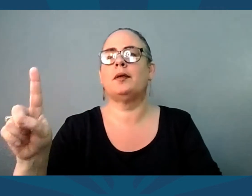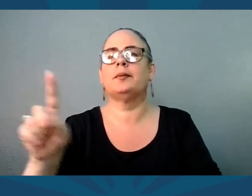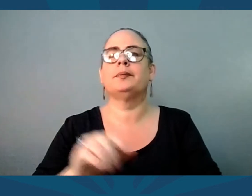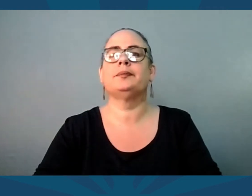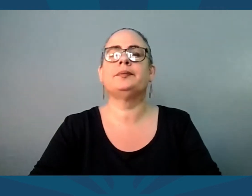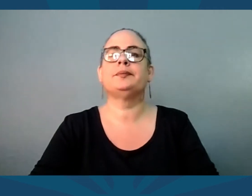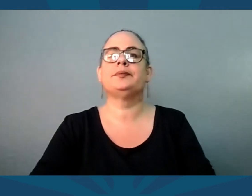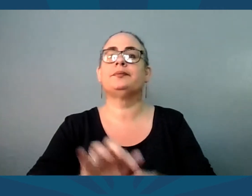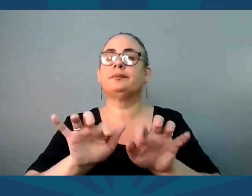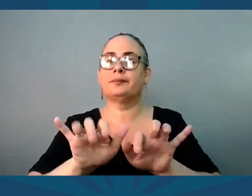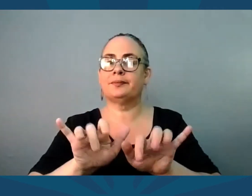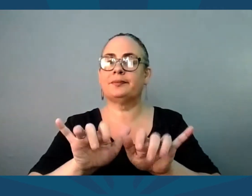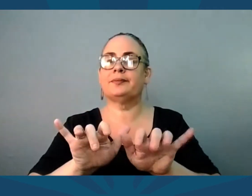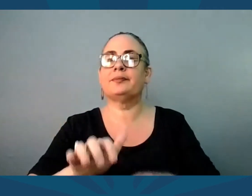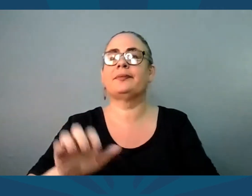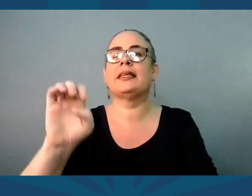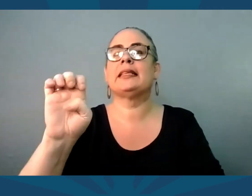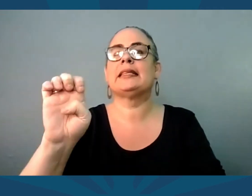TTY 711.